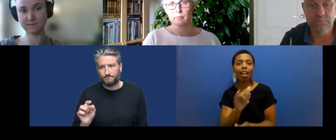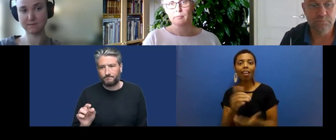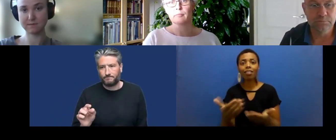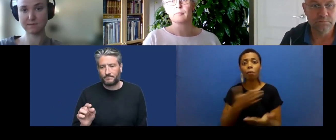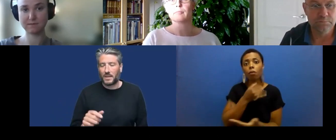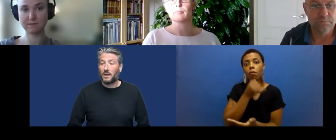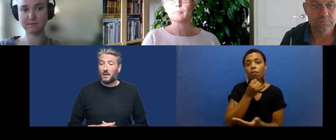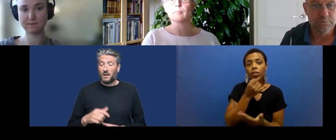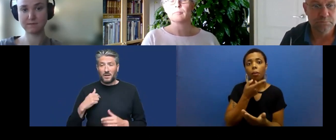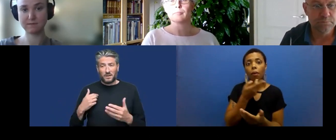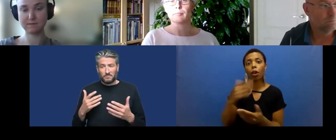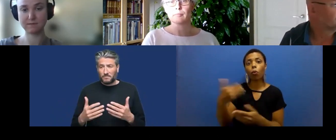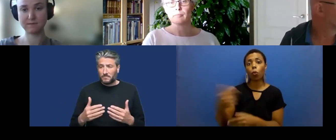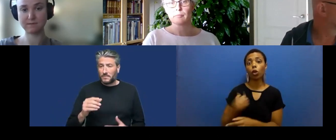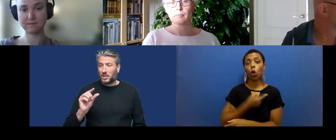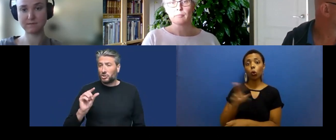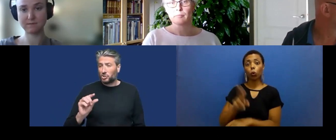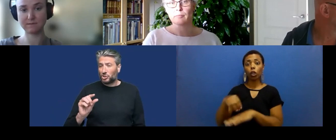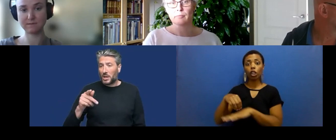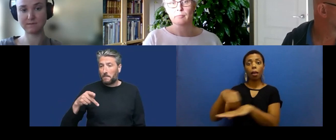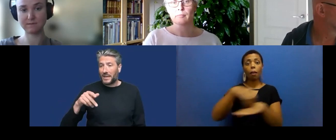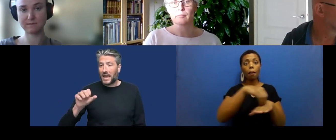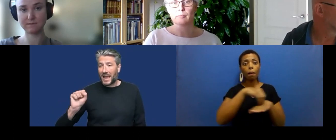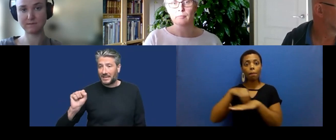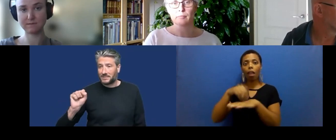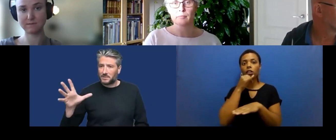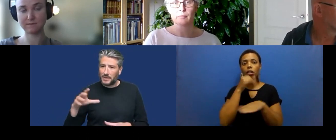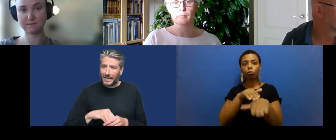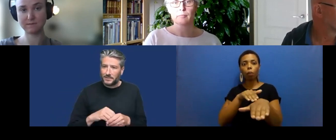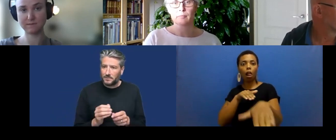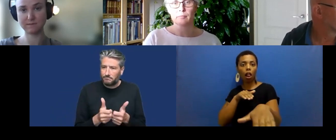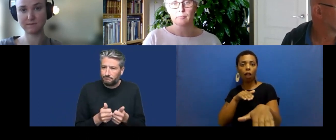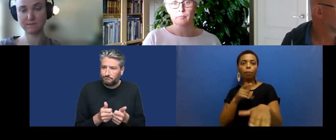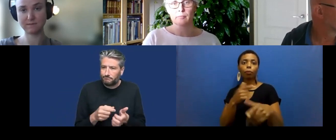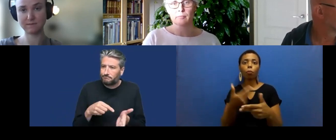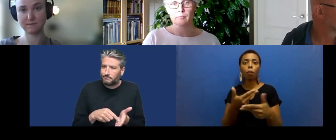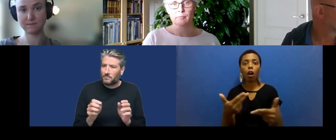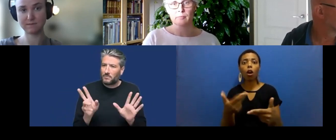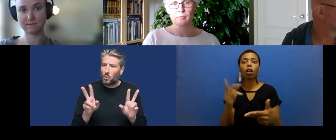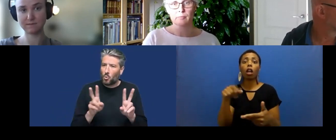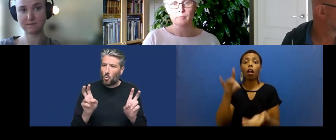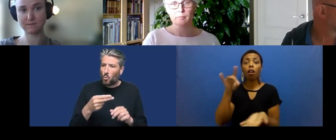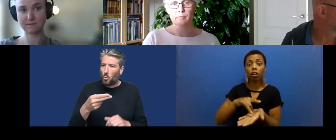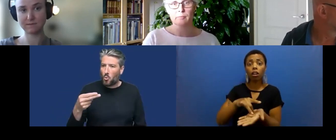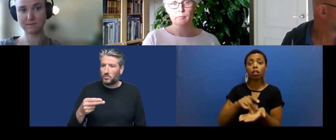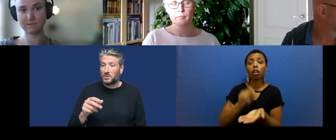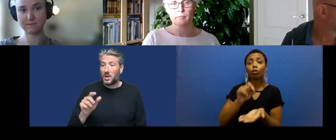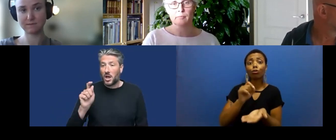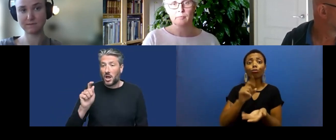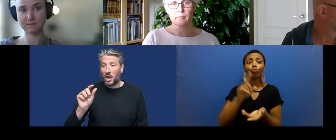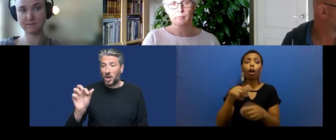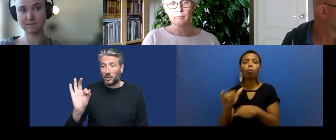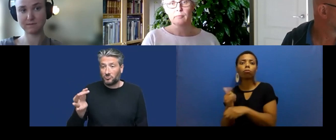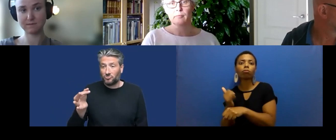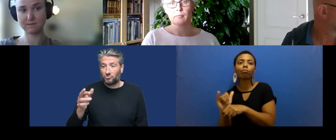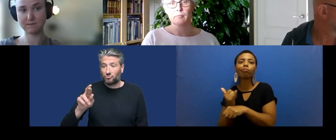GPS on a device called Trek, and the Trek is great to bring you from point A to point B. So you're